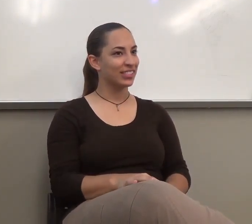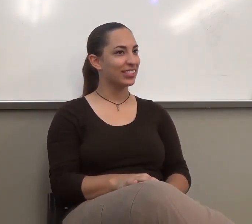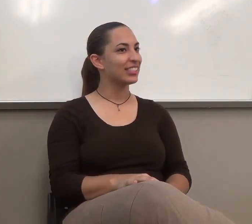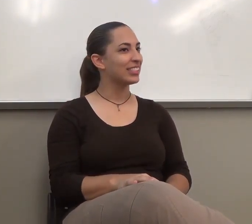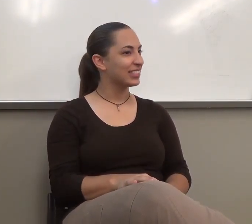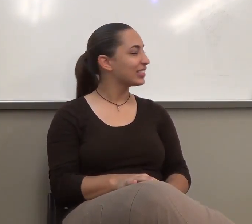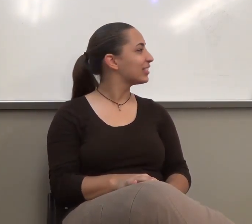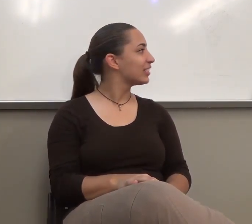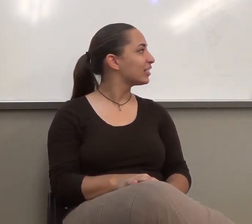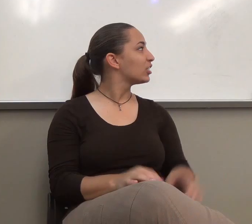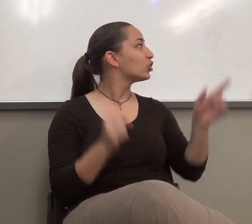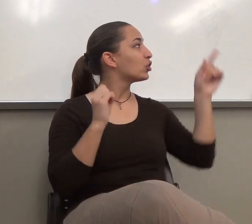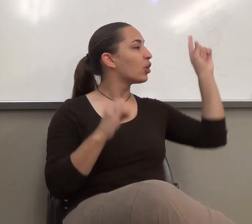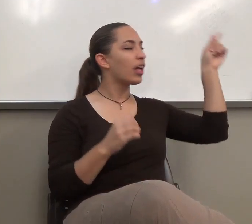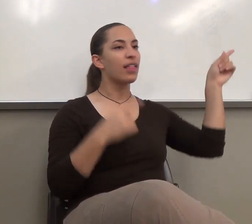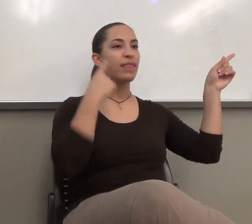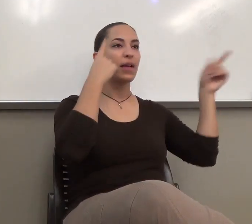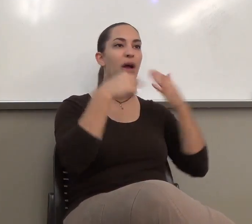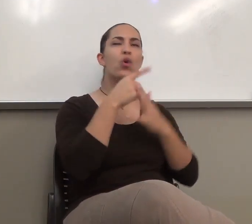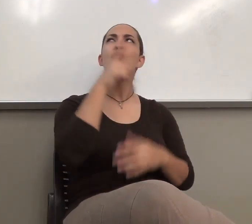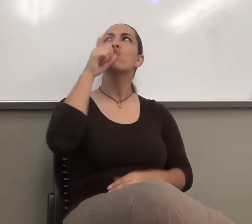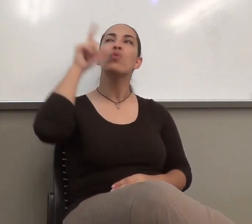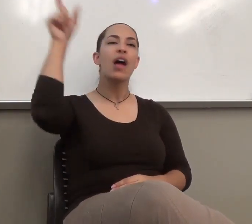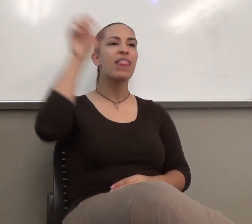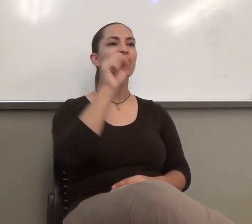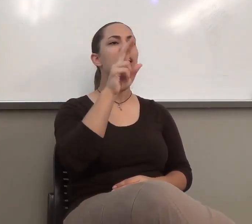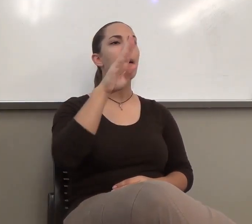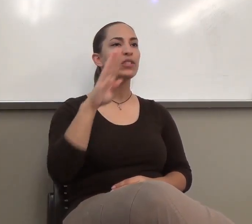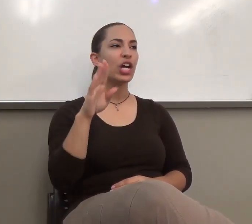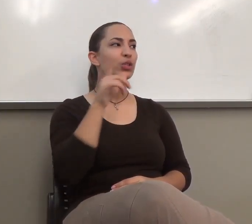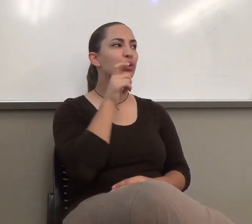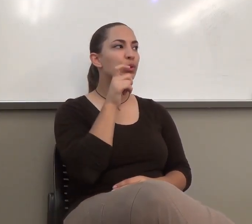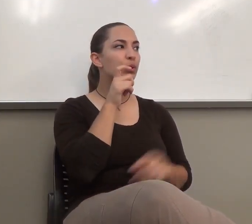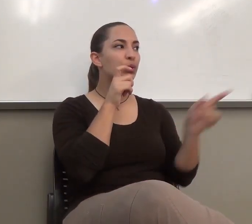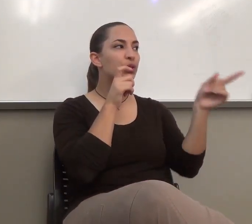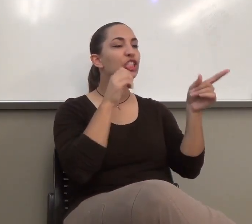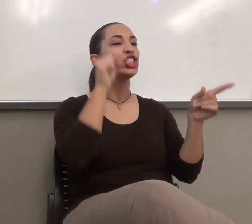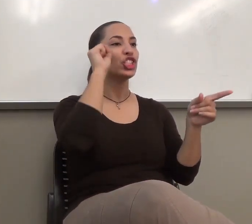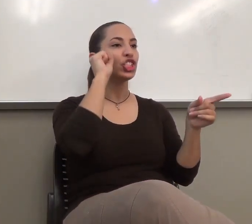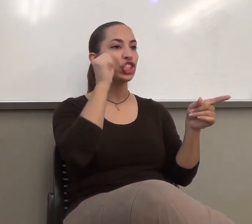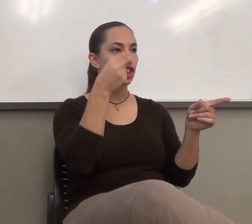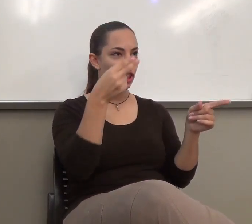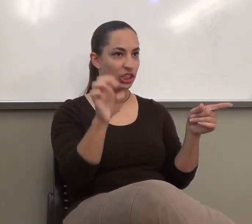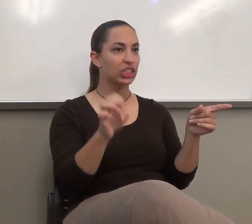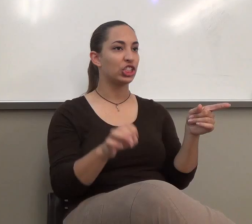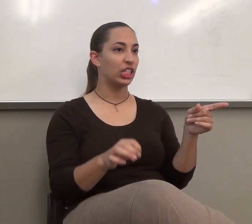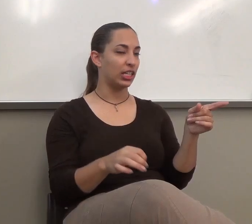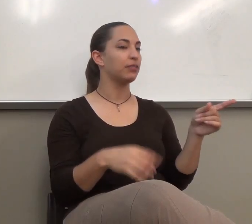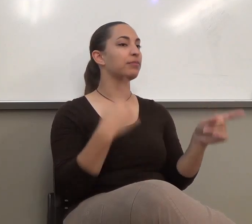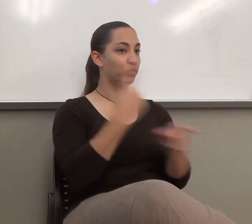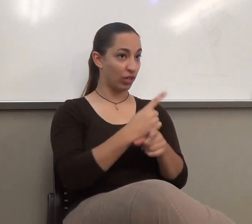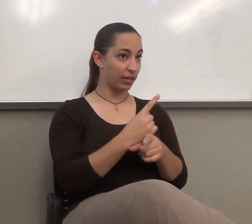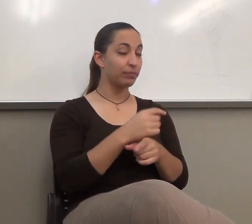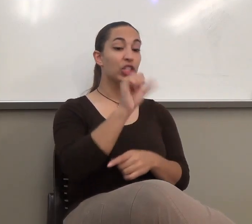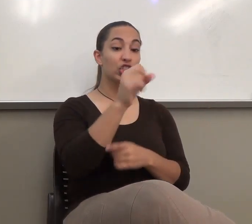Who's the subject in that sentence? She. She's a pronoun. She. It could